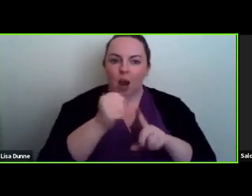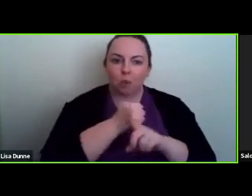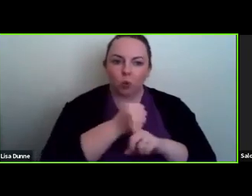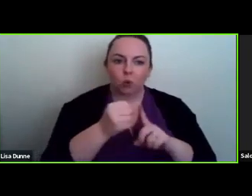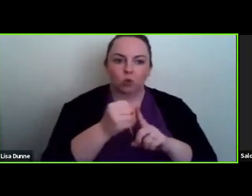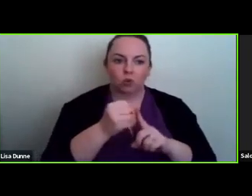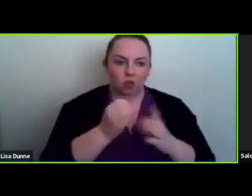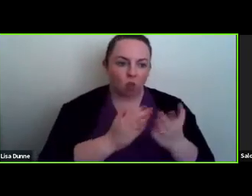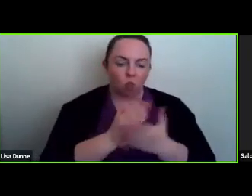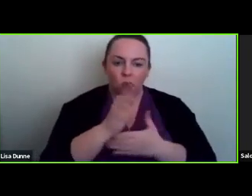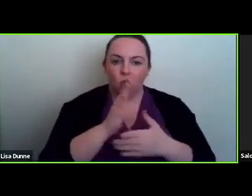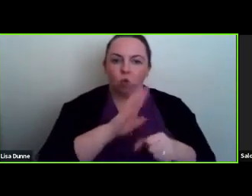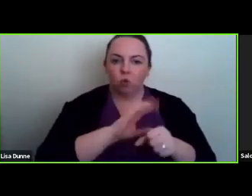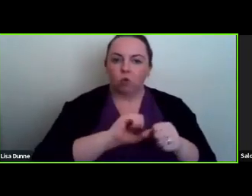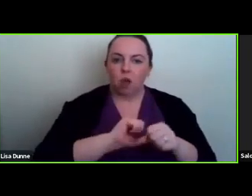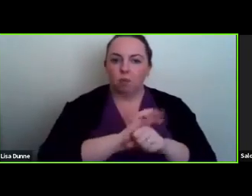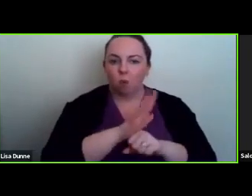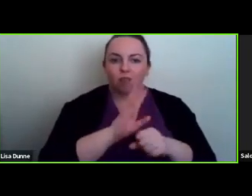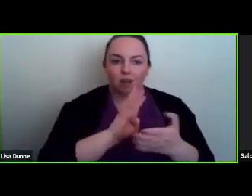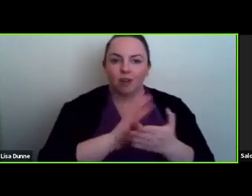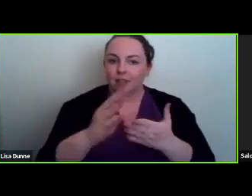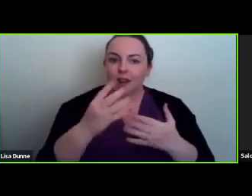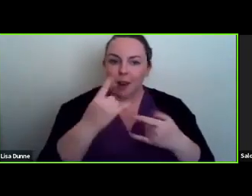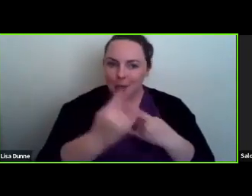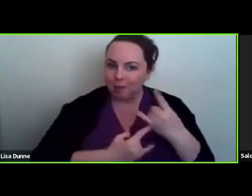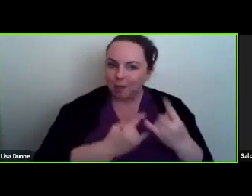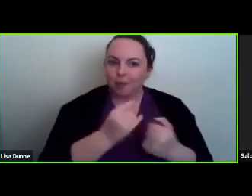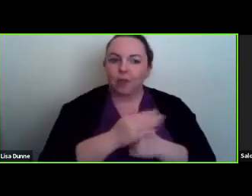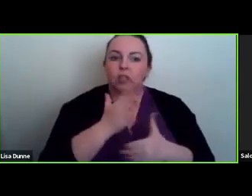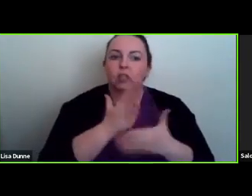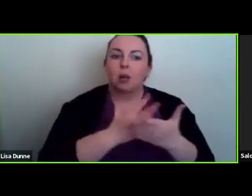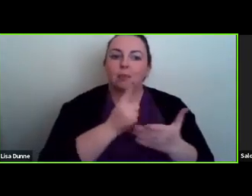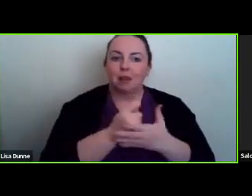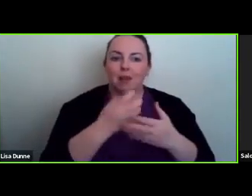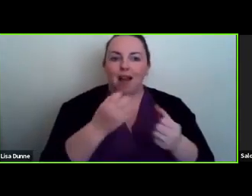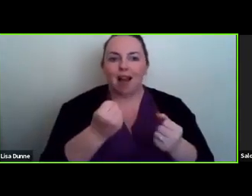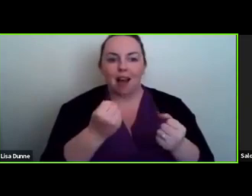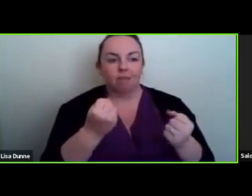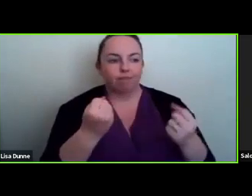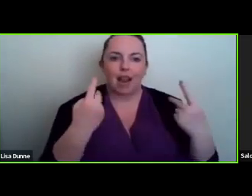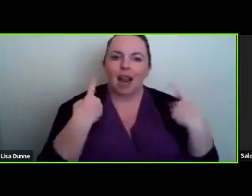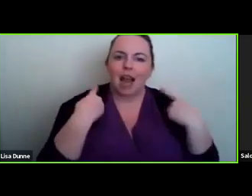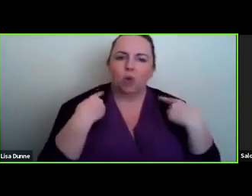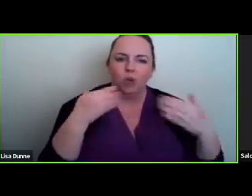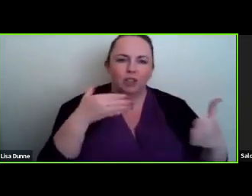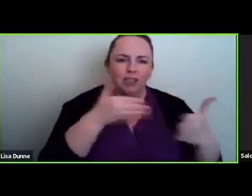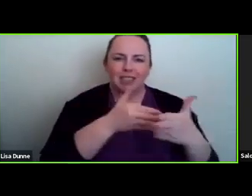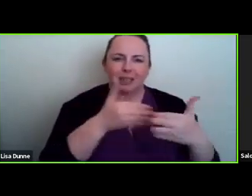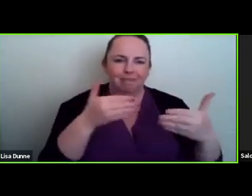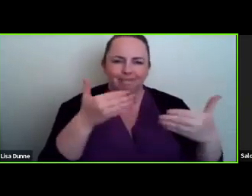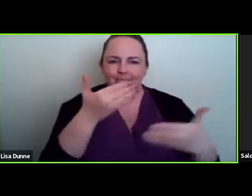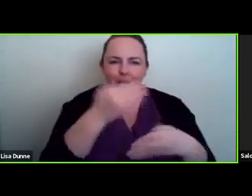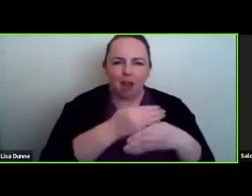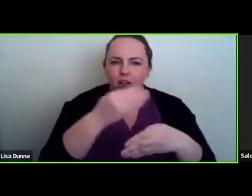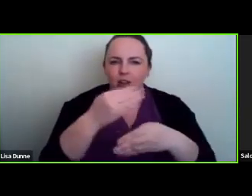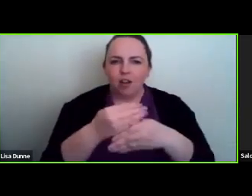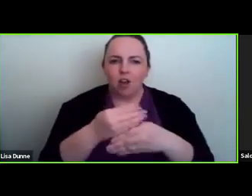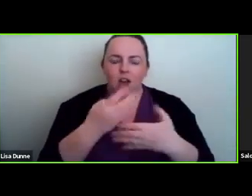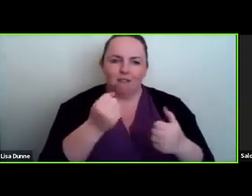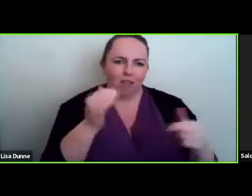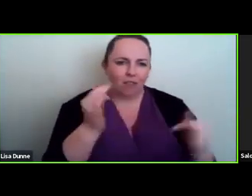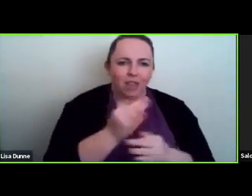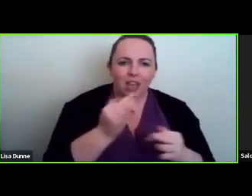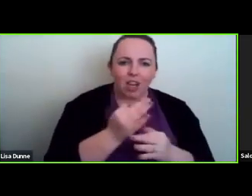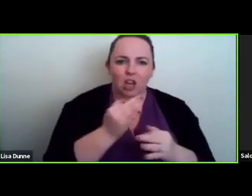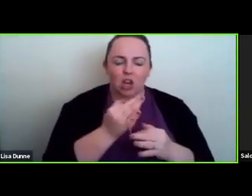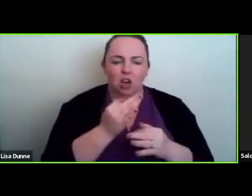during this time of COVID-19. Sometimes they have language barriers, they have fear, they're intimidated, and they're not